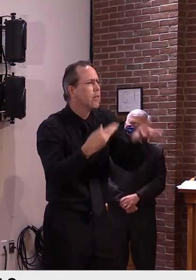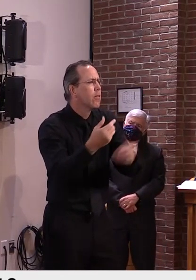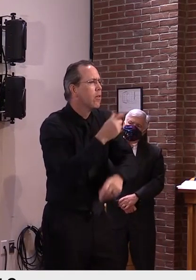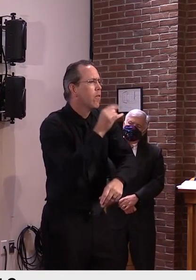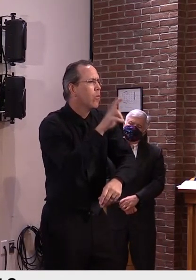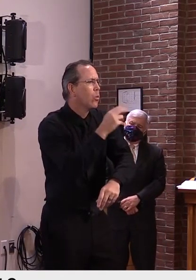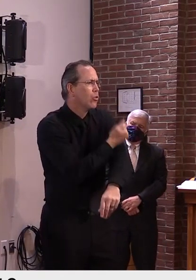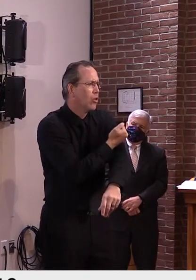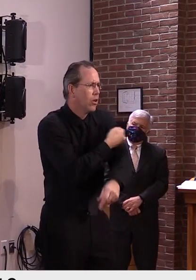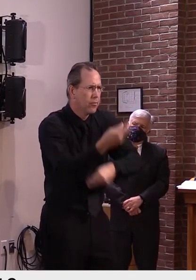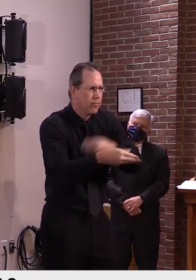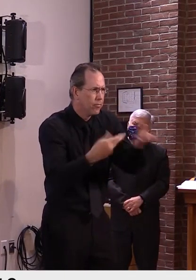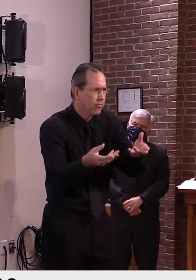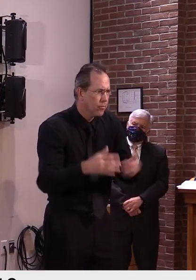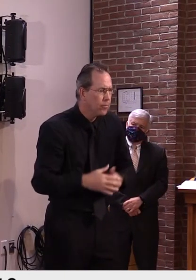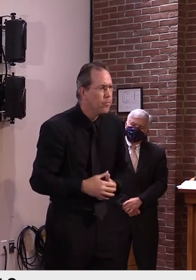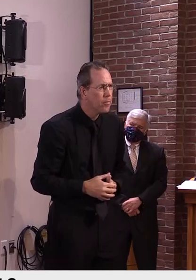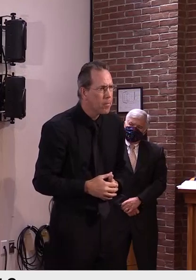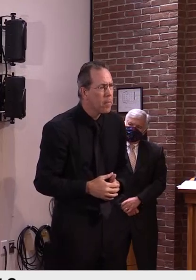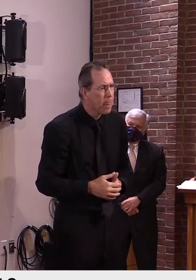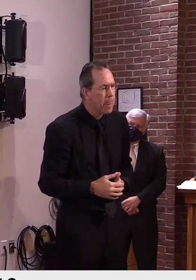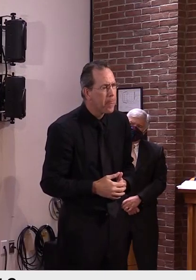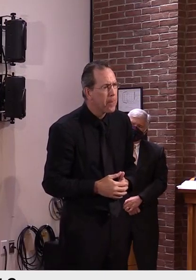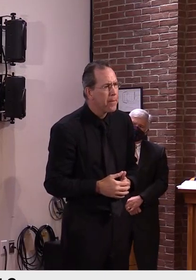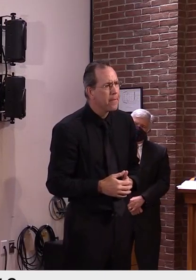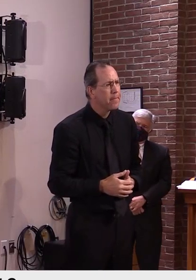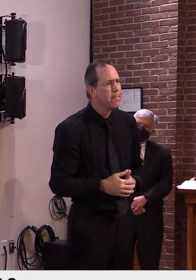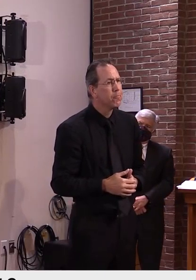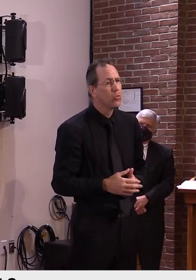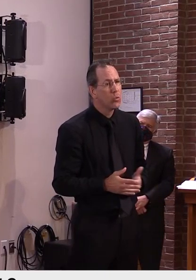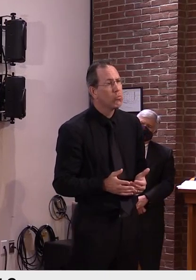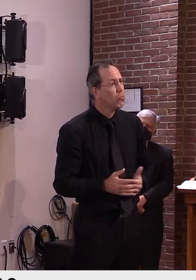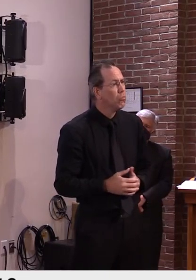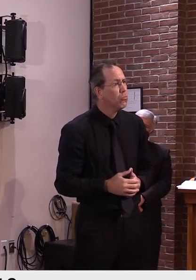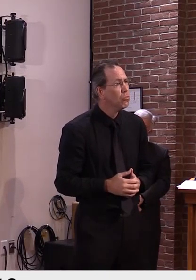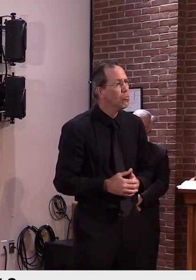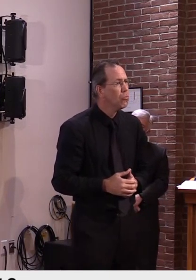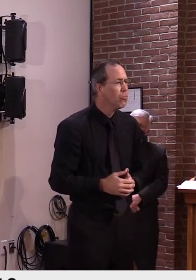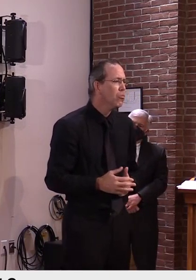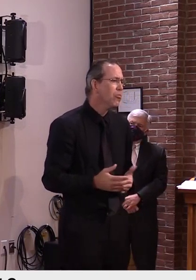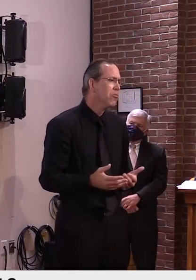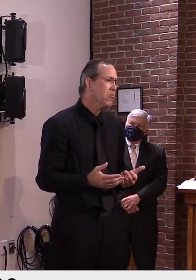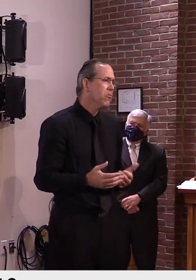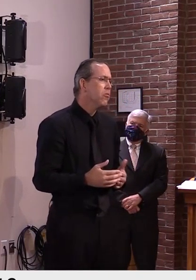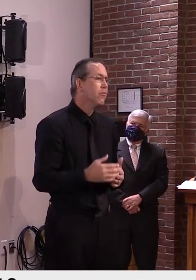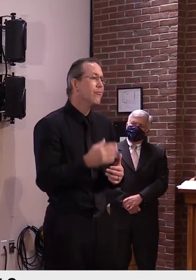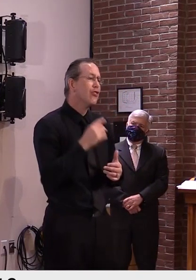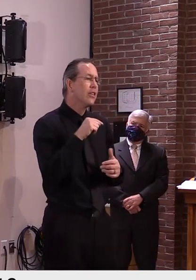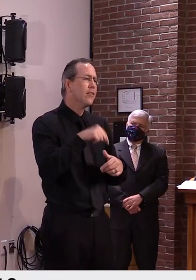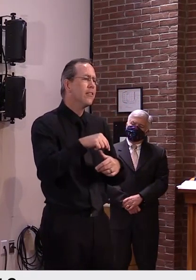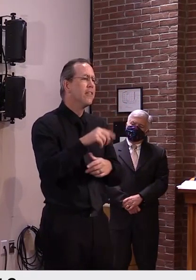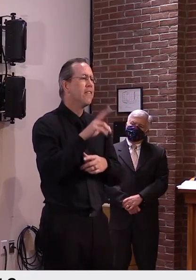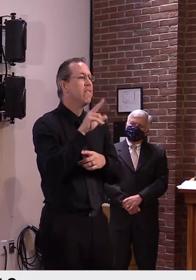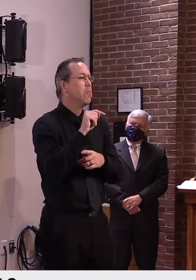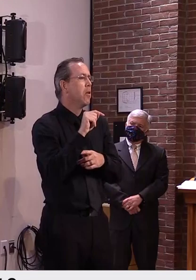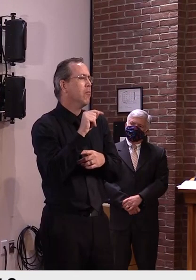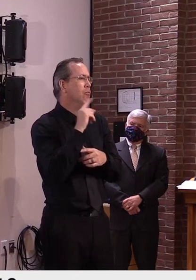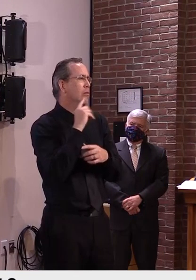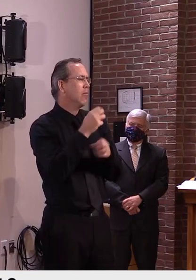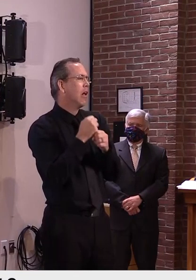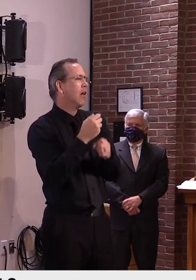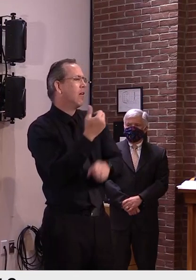so Vermonters can access it without hopefully a lot of tedious chores.